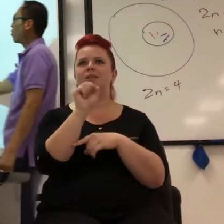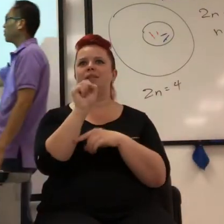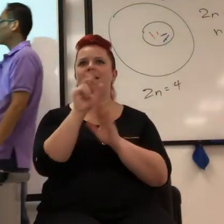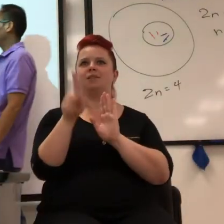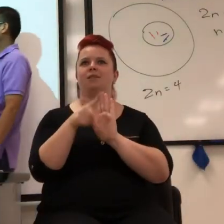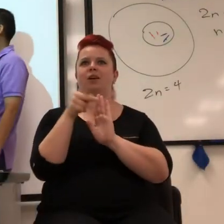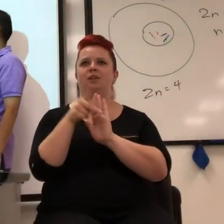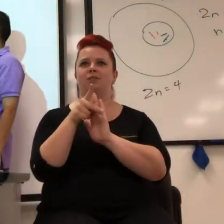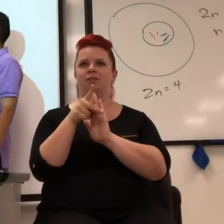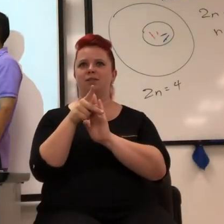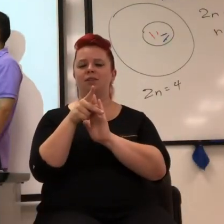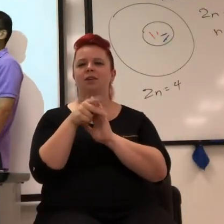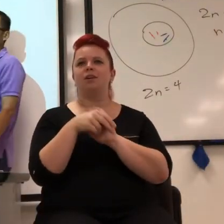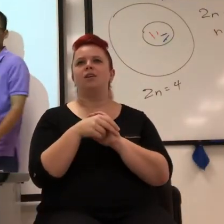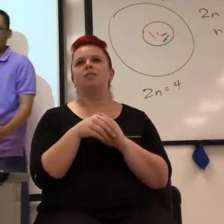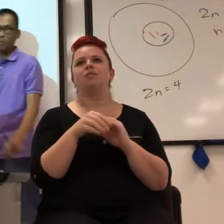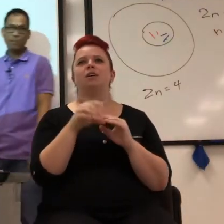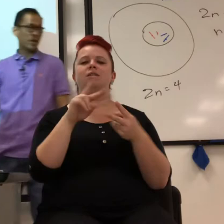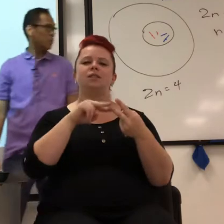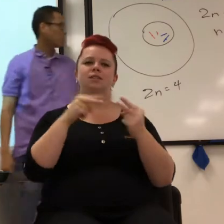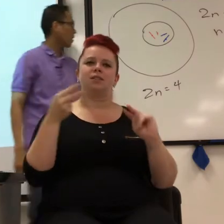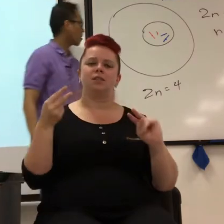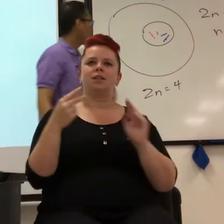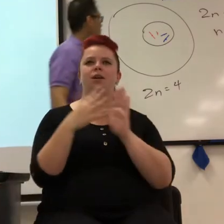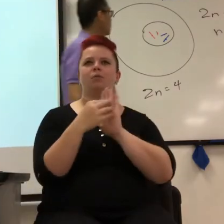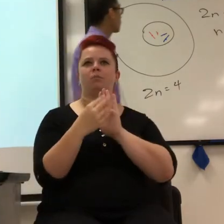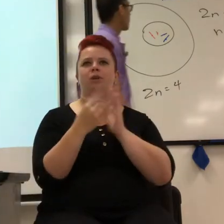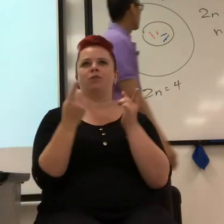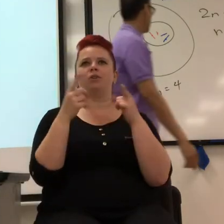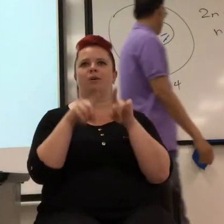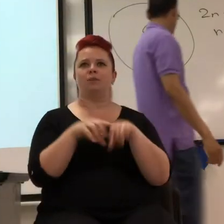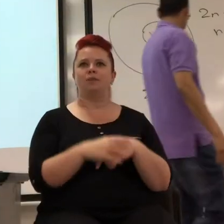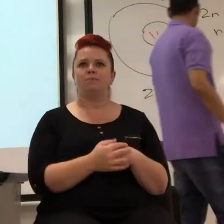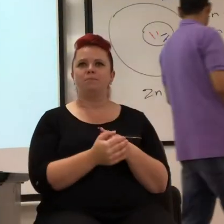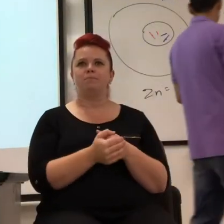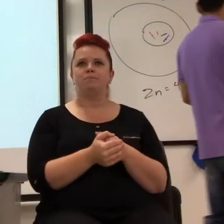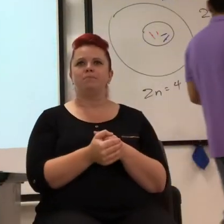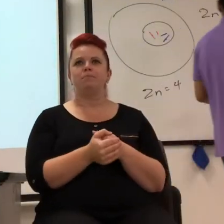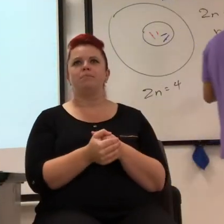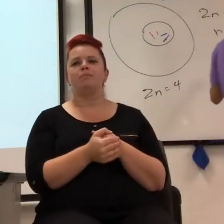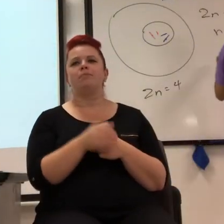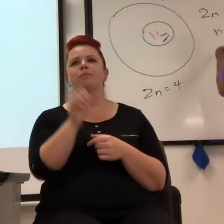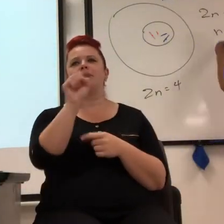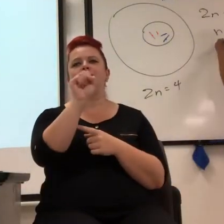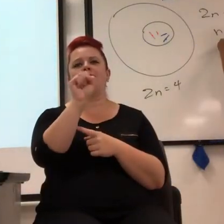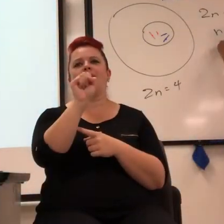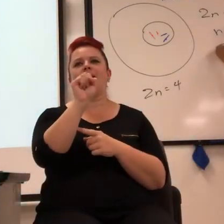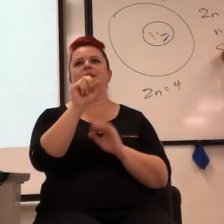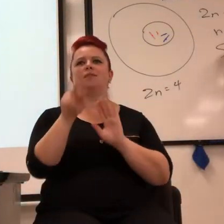DNA growth and synthesis. You have DNA replication there. So S phase,